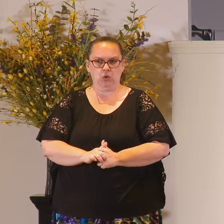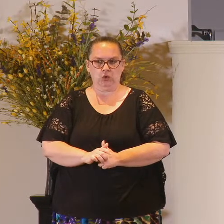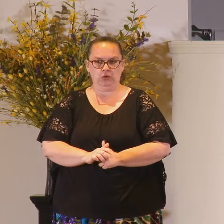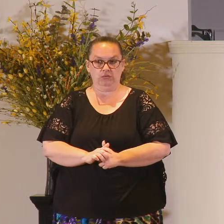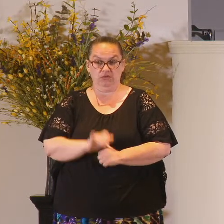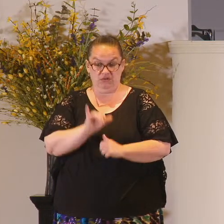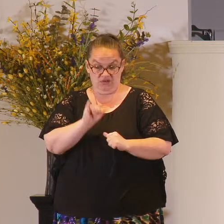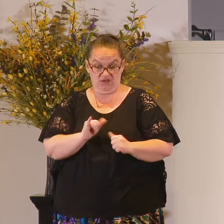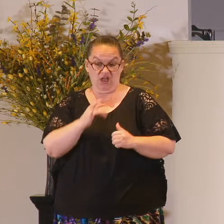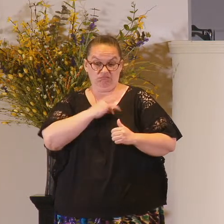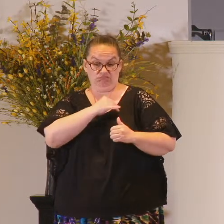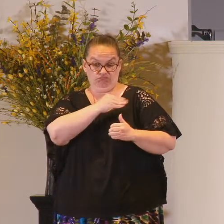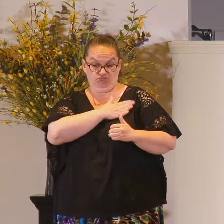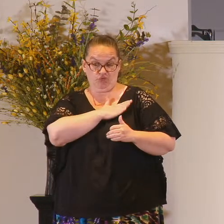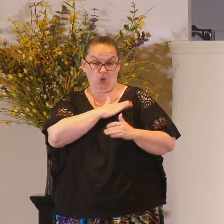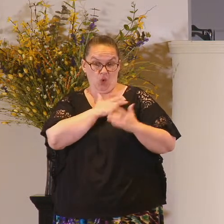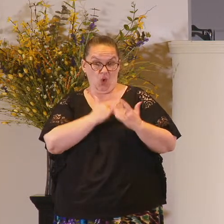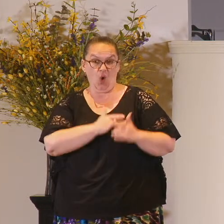that resides in our hearts.